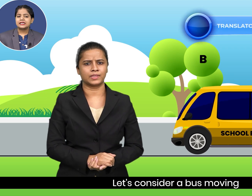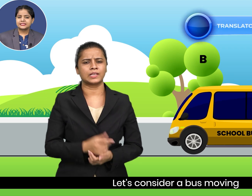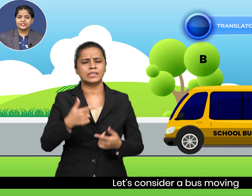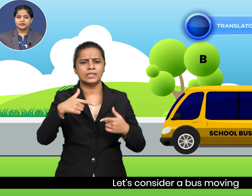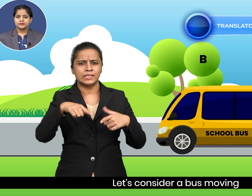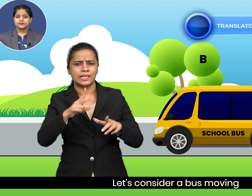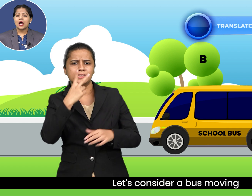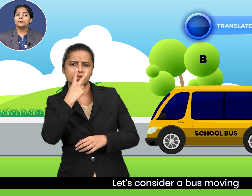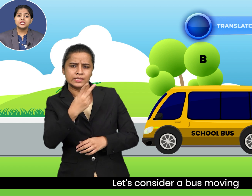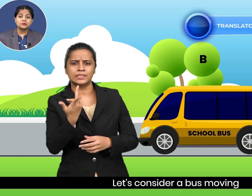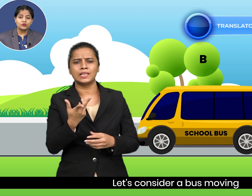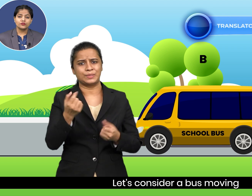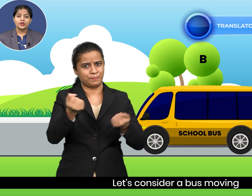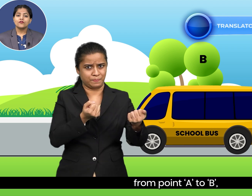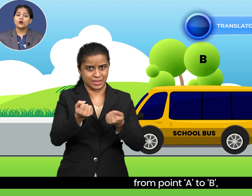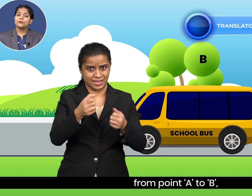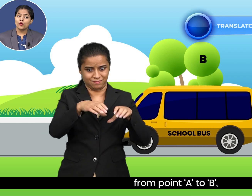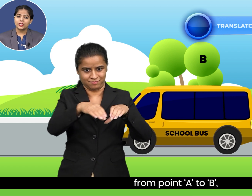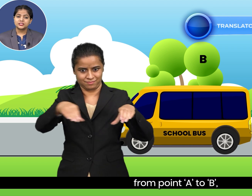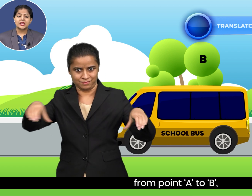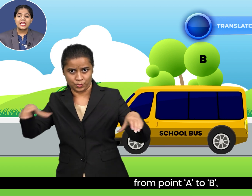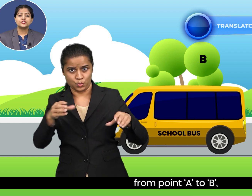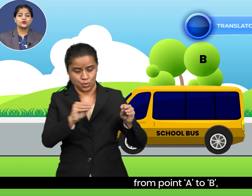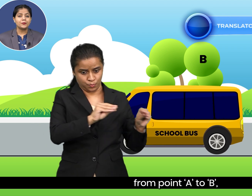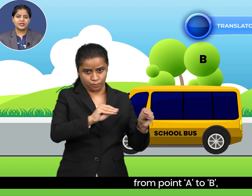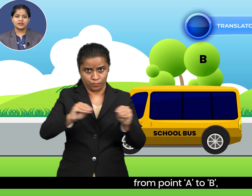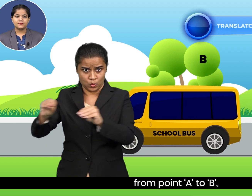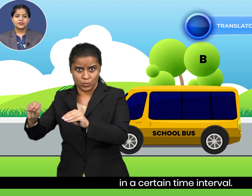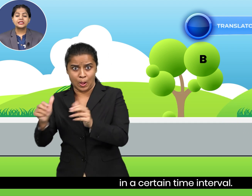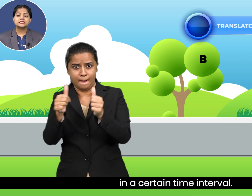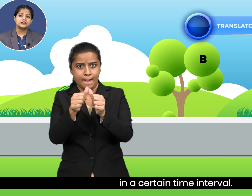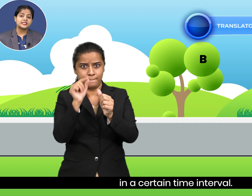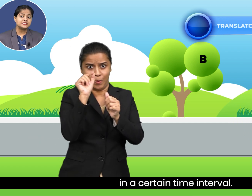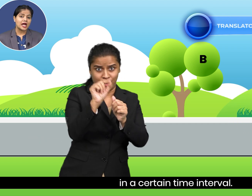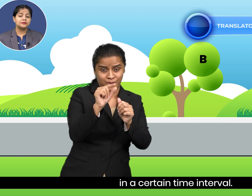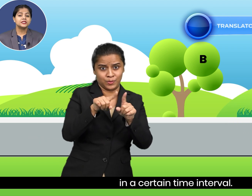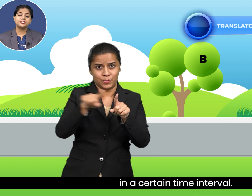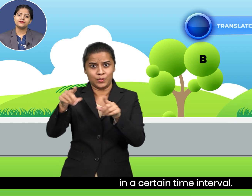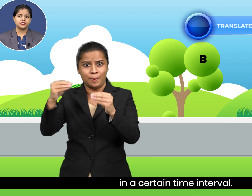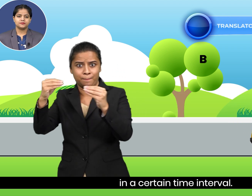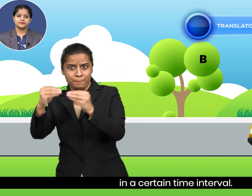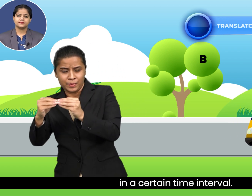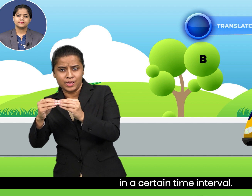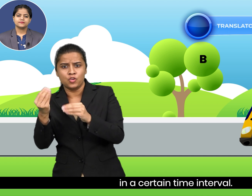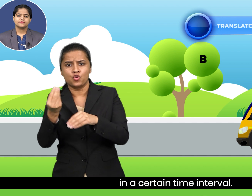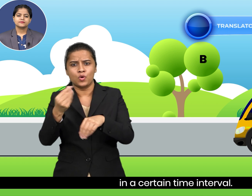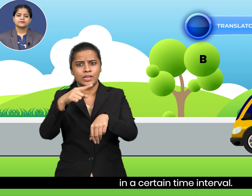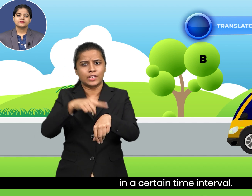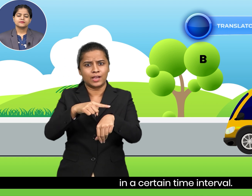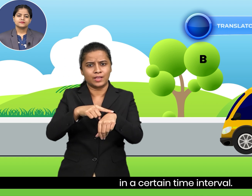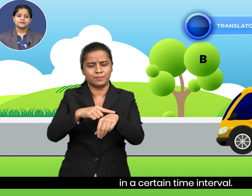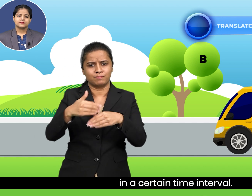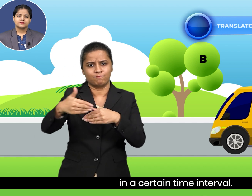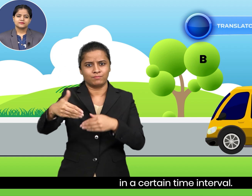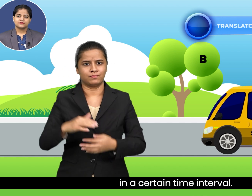Let's consider a bus moved from point A to B in a certain time interval.